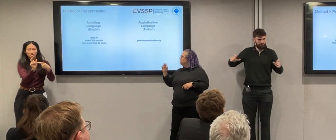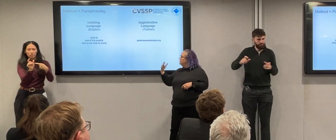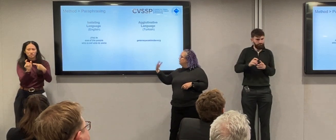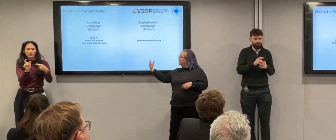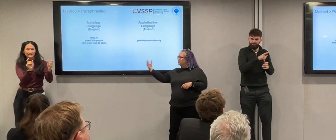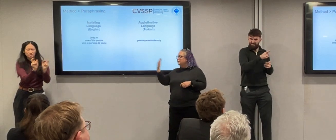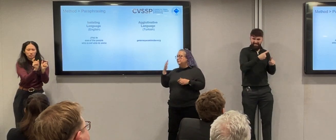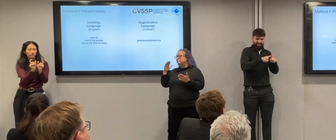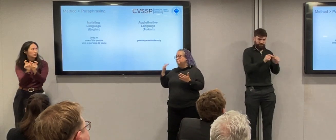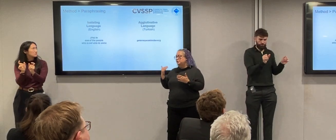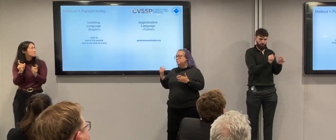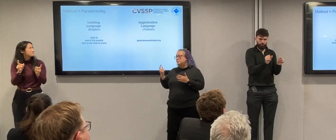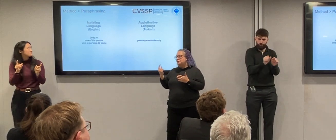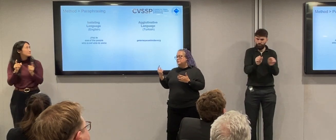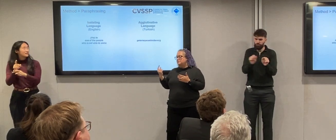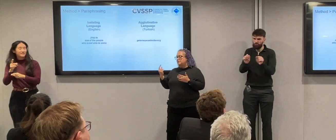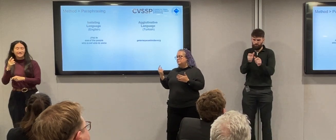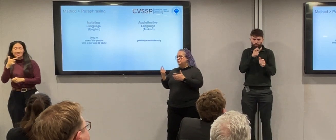a sentence